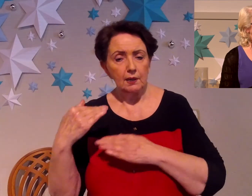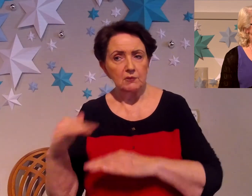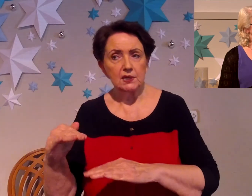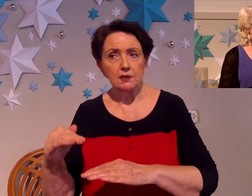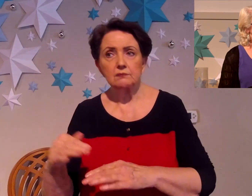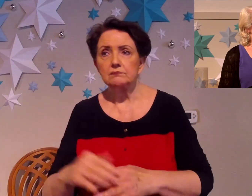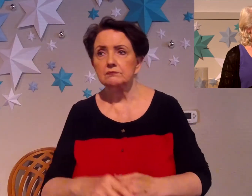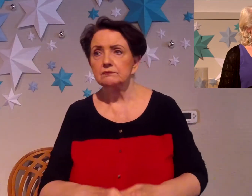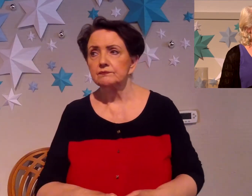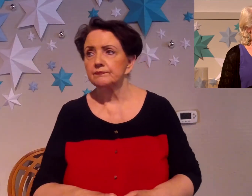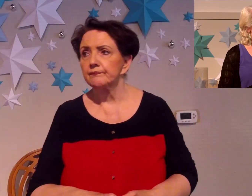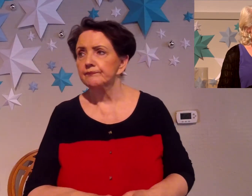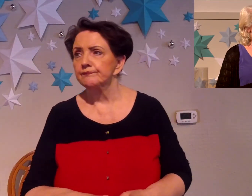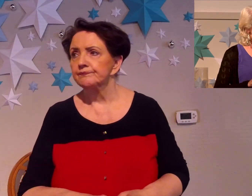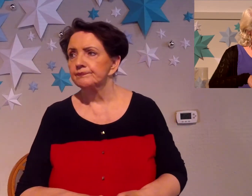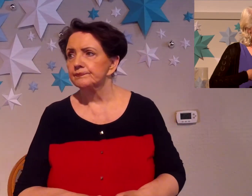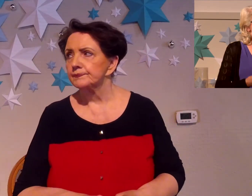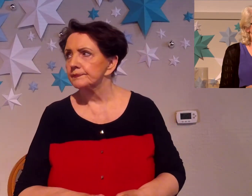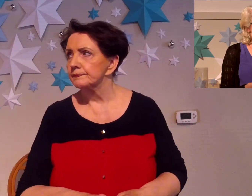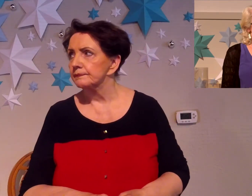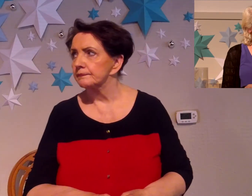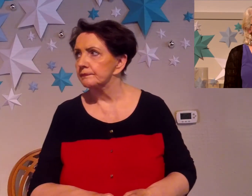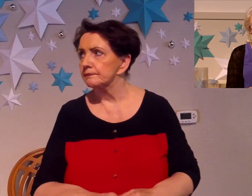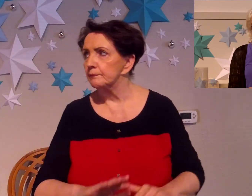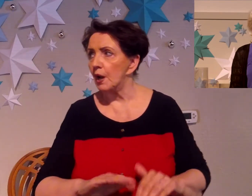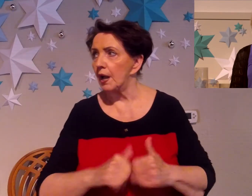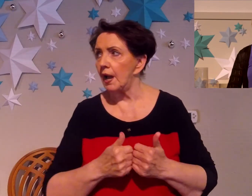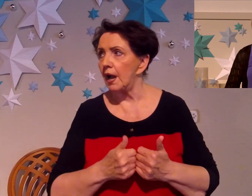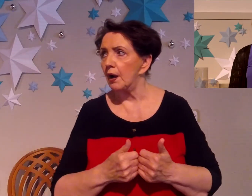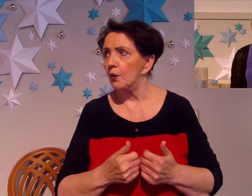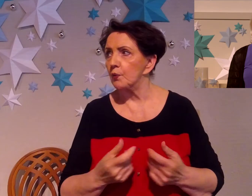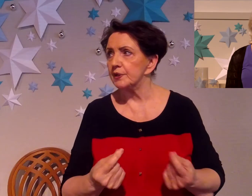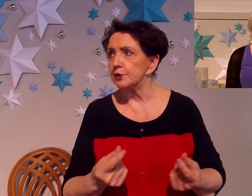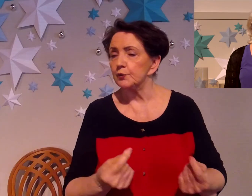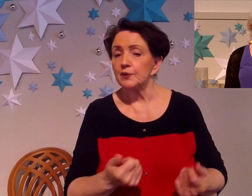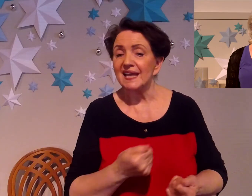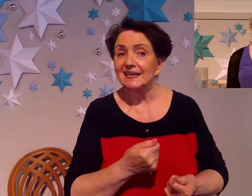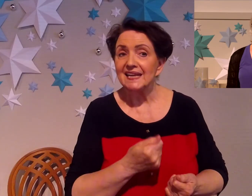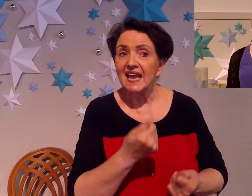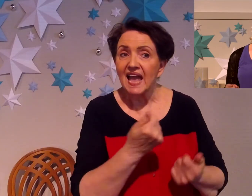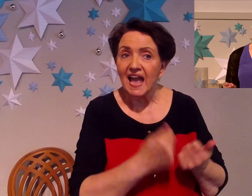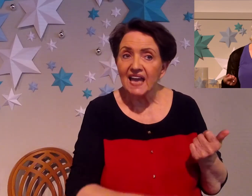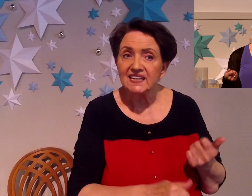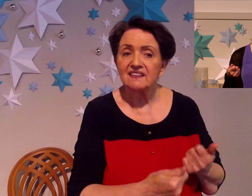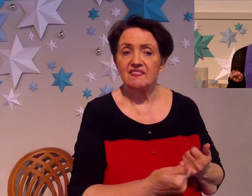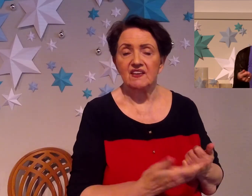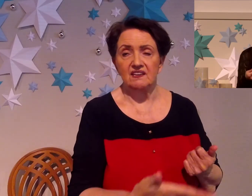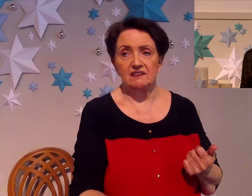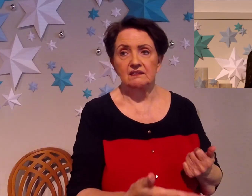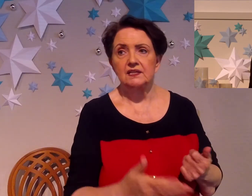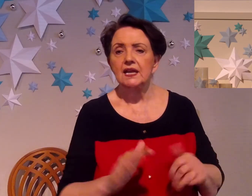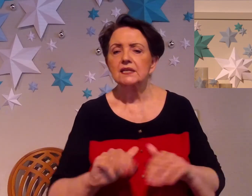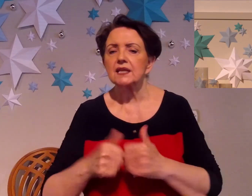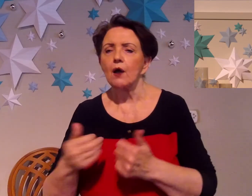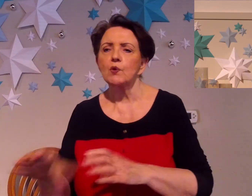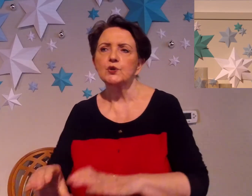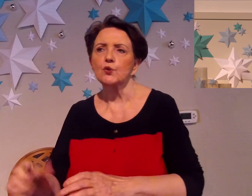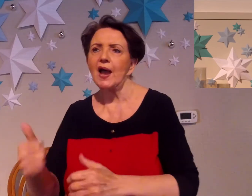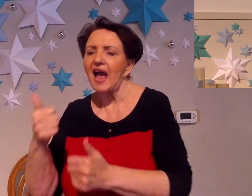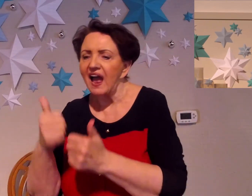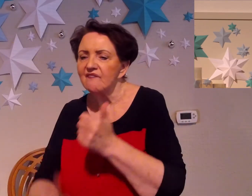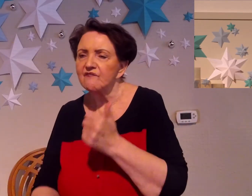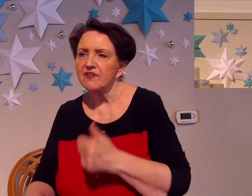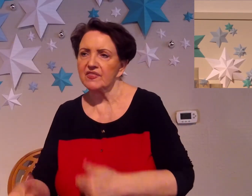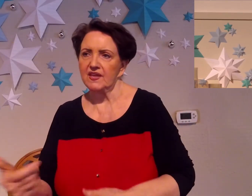differently. But how we do anything is how we do everything. So if we're practicing inviting